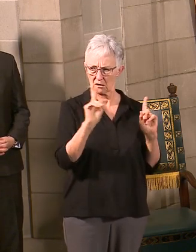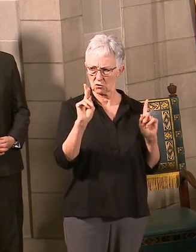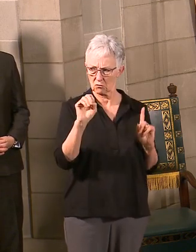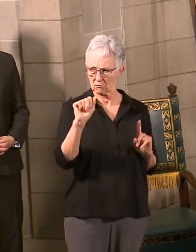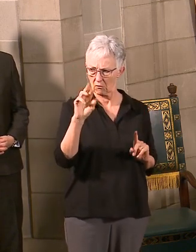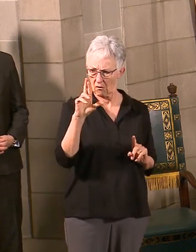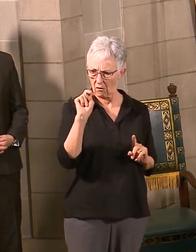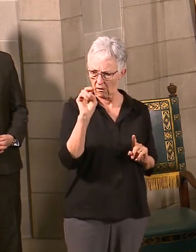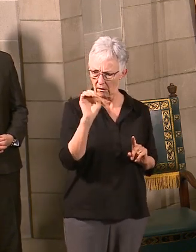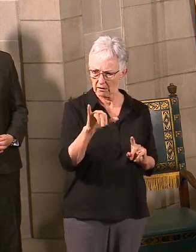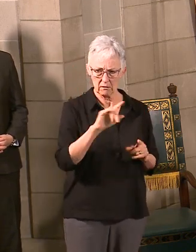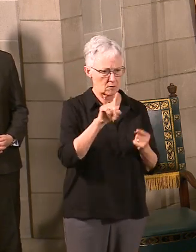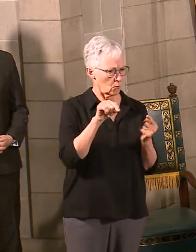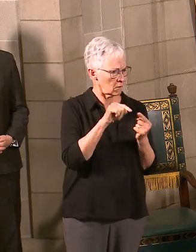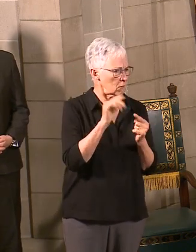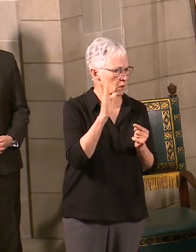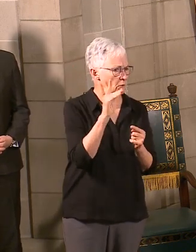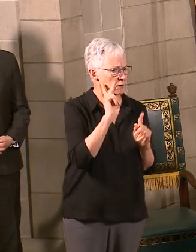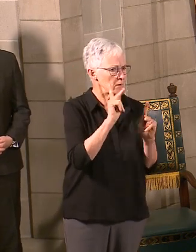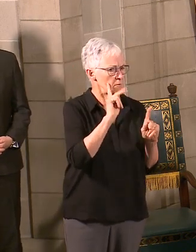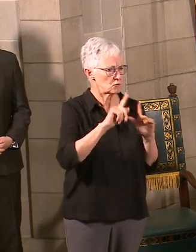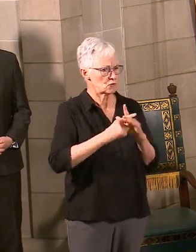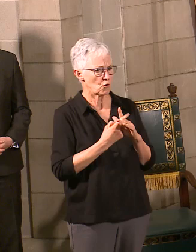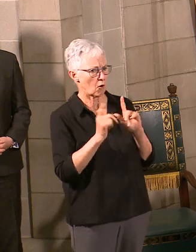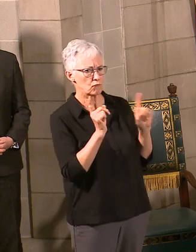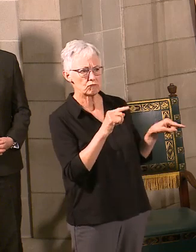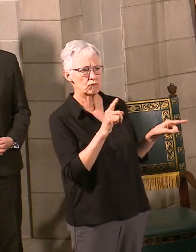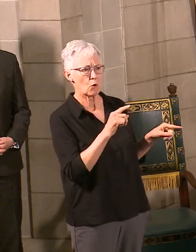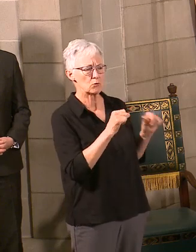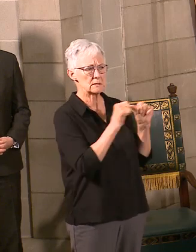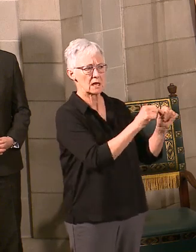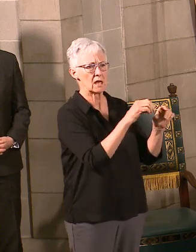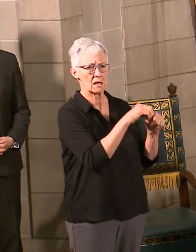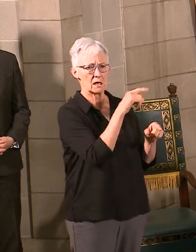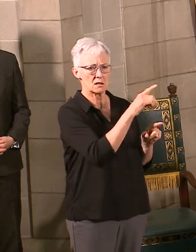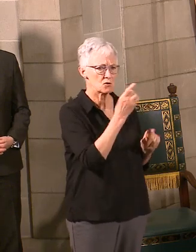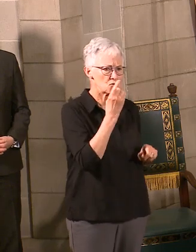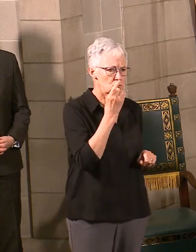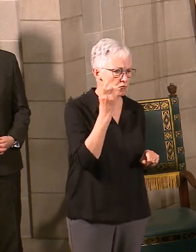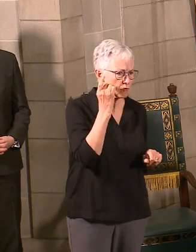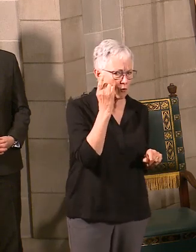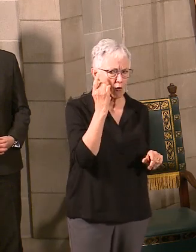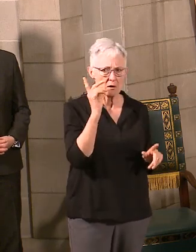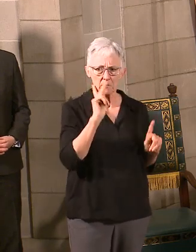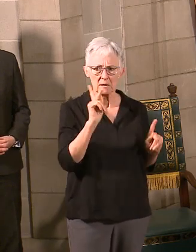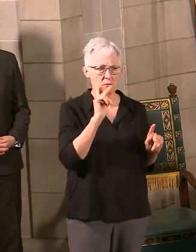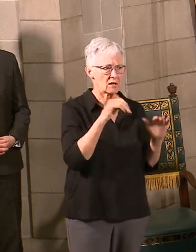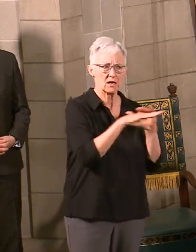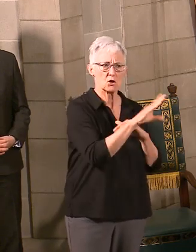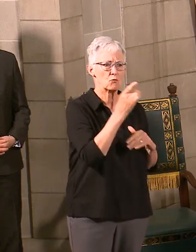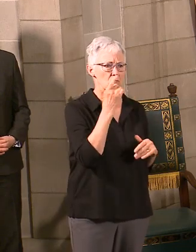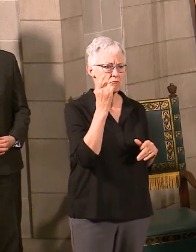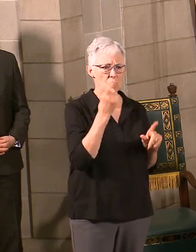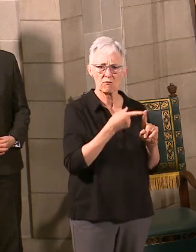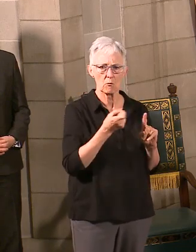campus be notified? What's kind of the need? Where will people be coming from? And again, with regard to the program we've